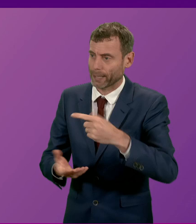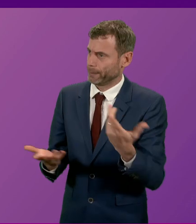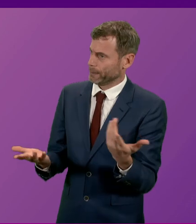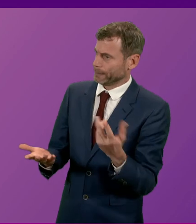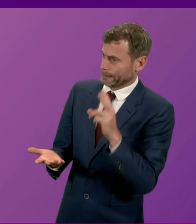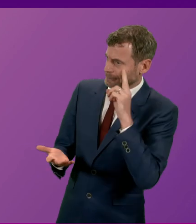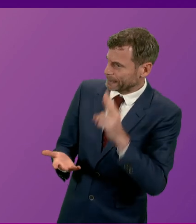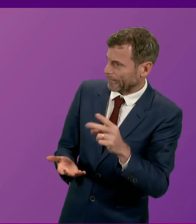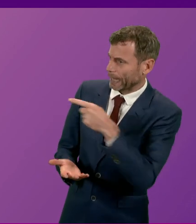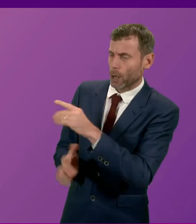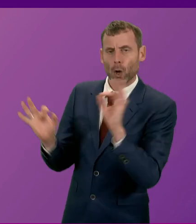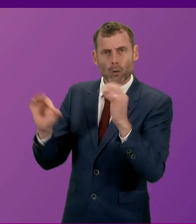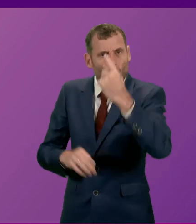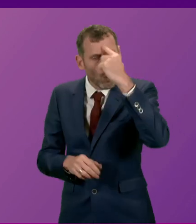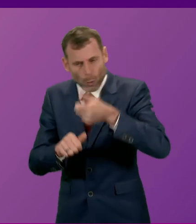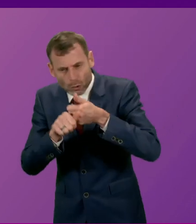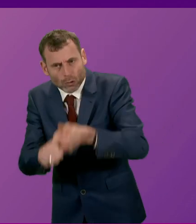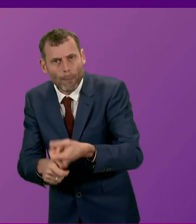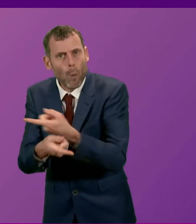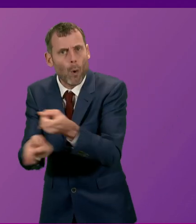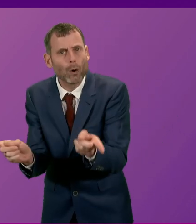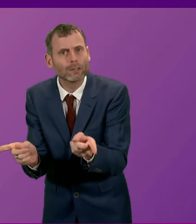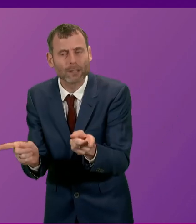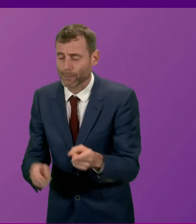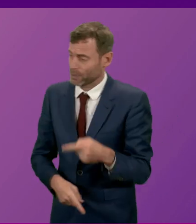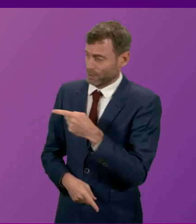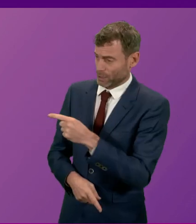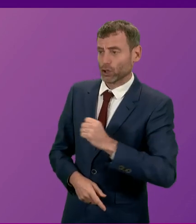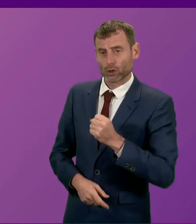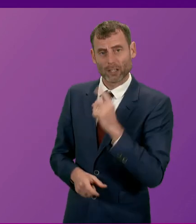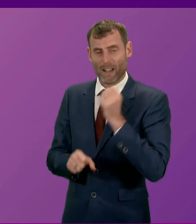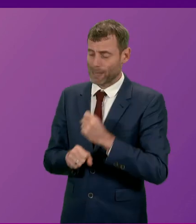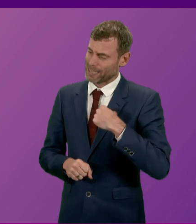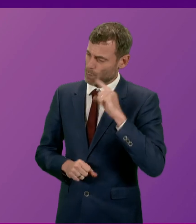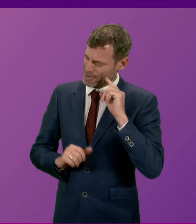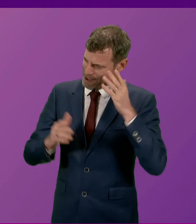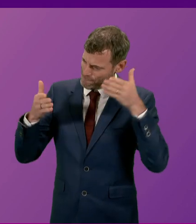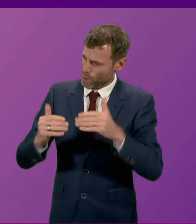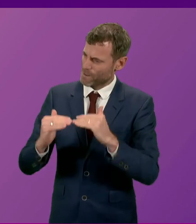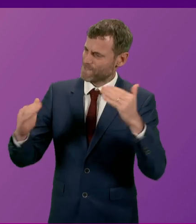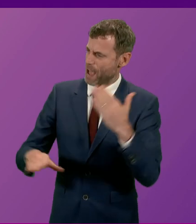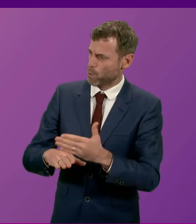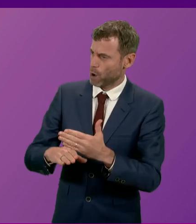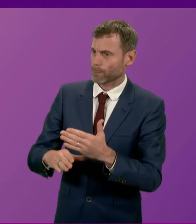forthcoming to deliver on the promises that this government made on fair work. So I ask the First Minister, when is this government going to make good on their fair work